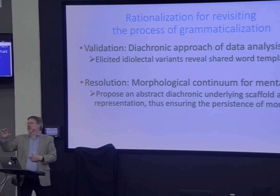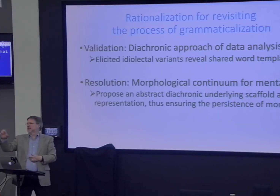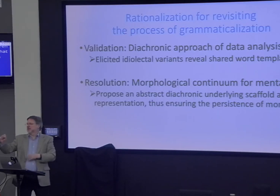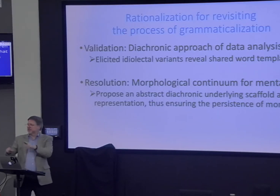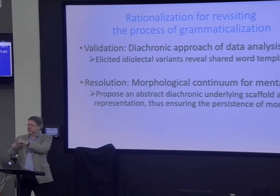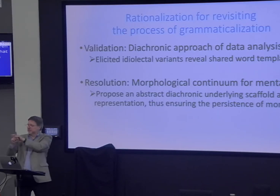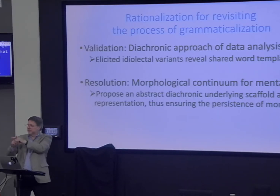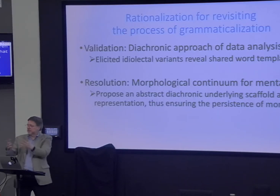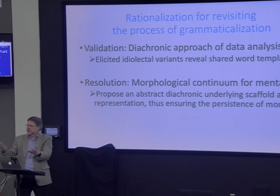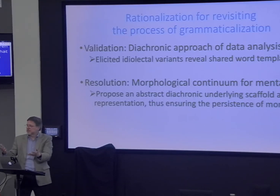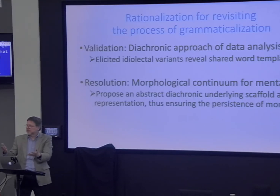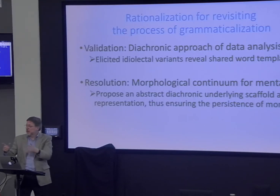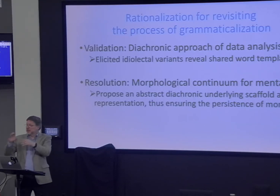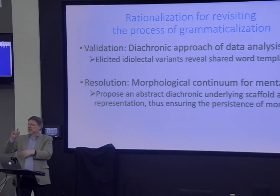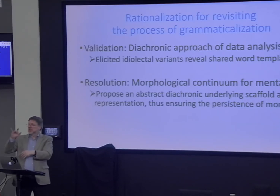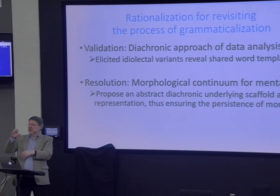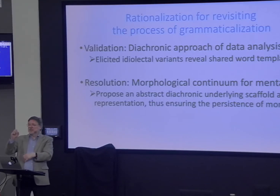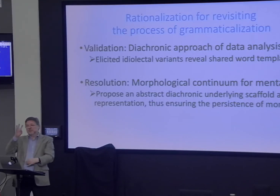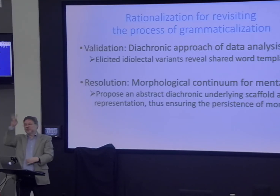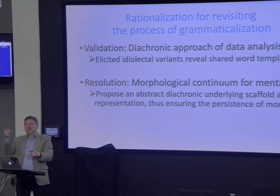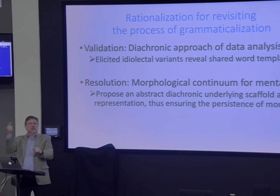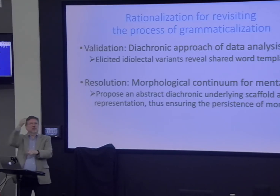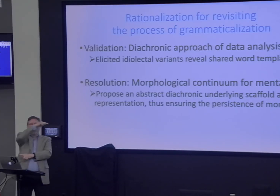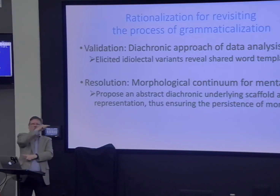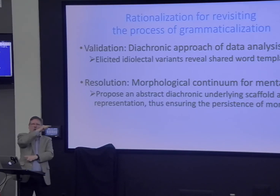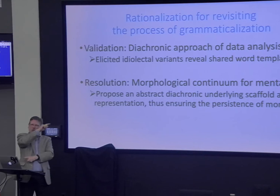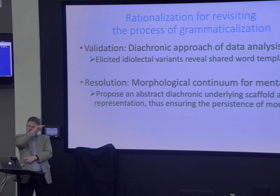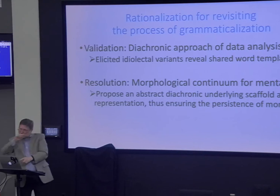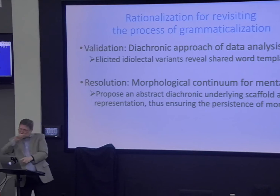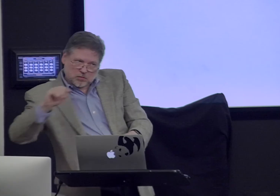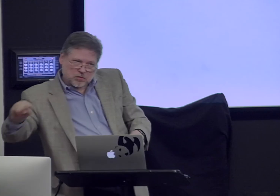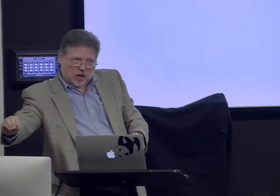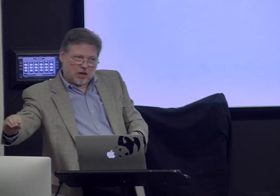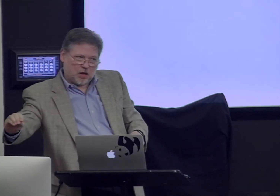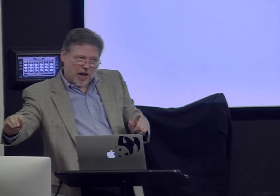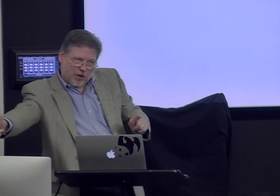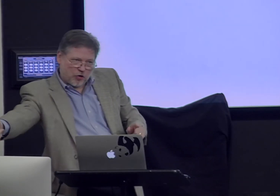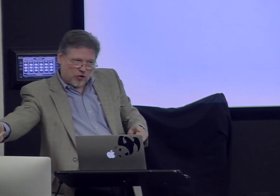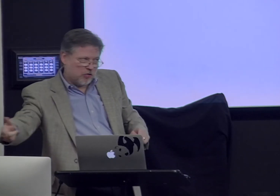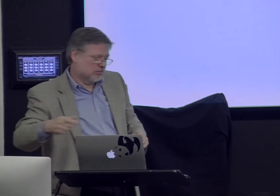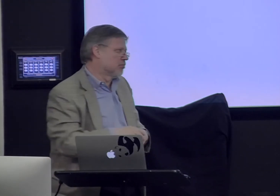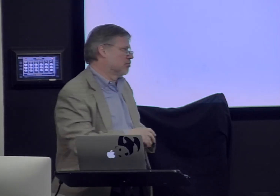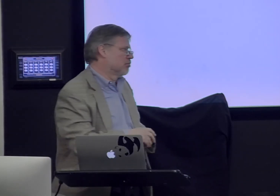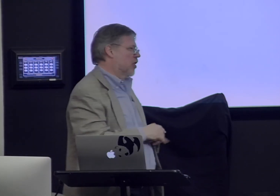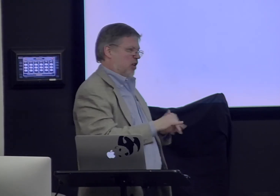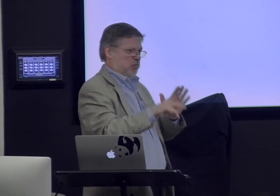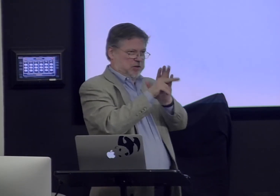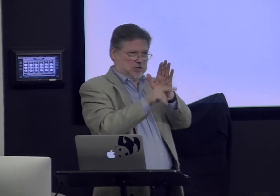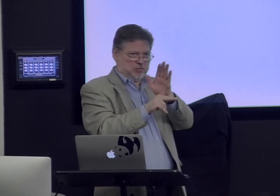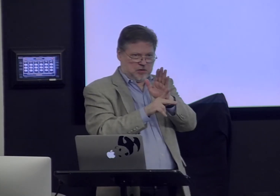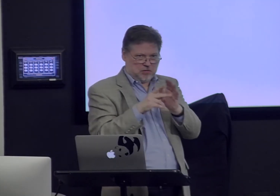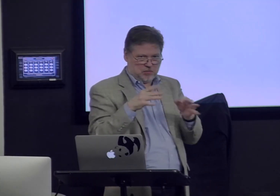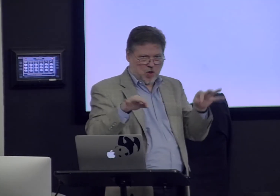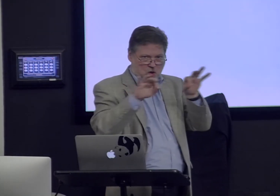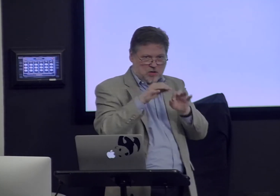morphology, and then even to clitics. So you would not expect to see clitics in the early years of